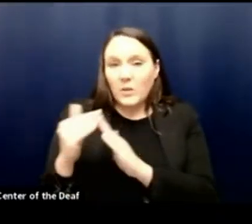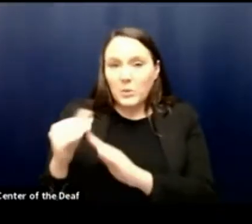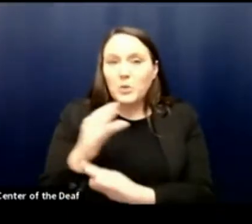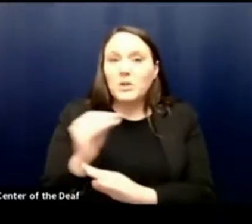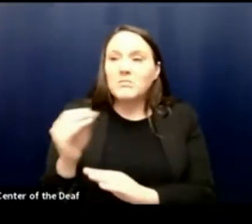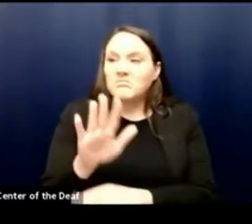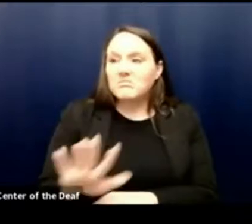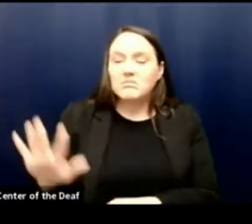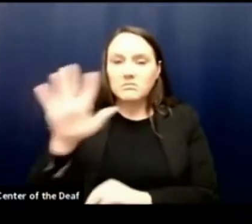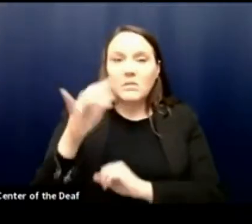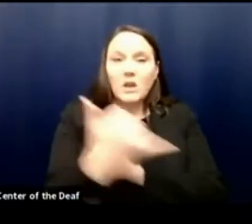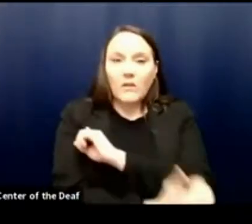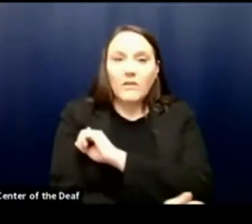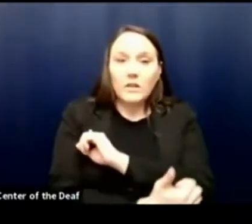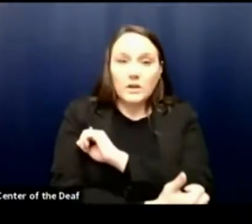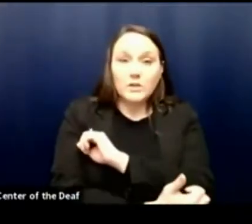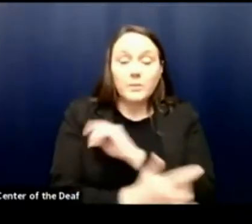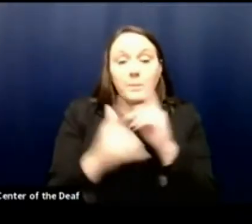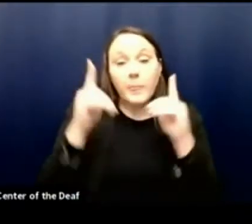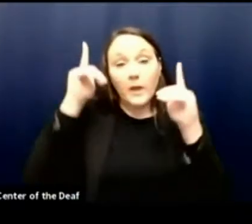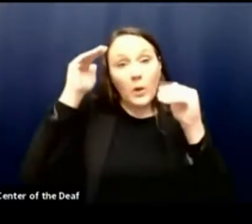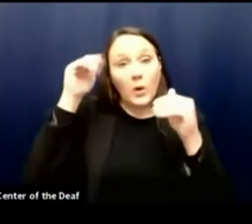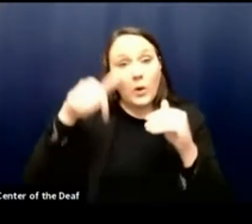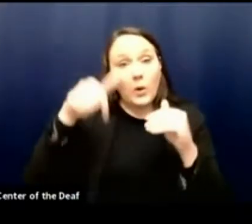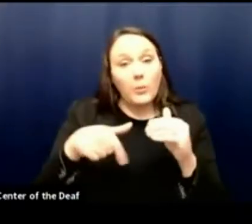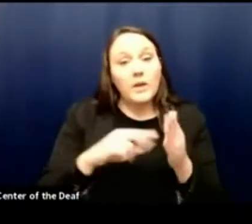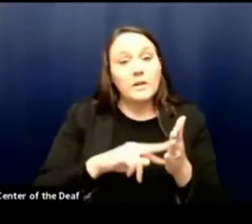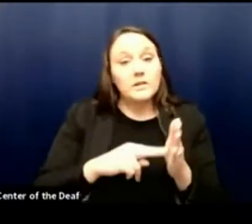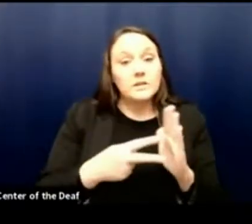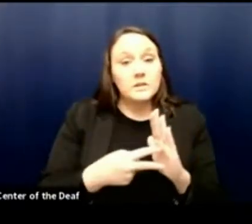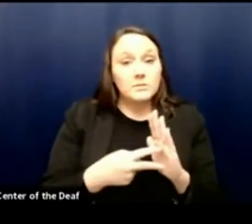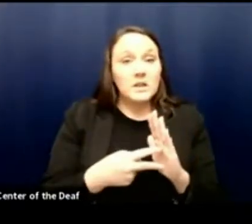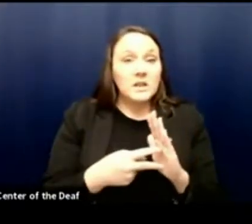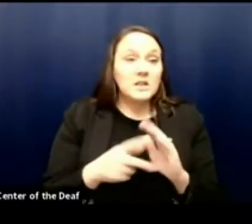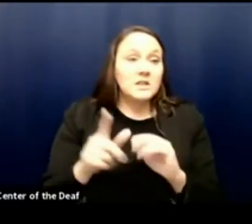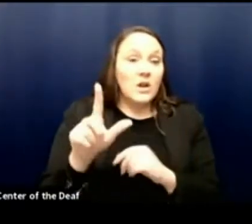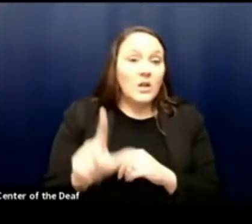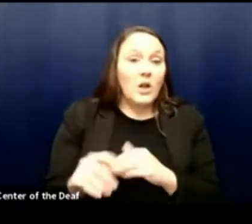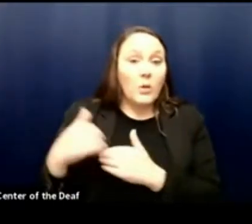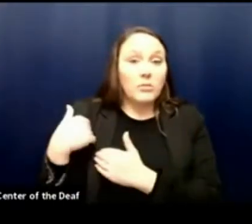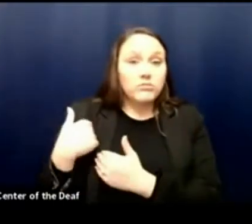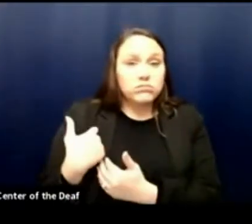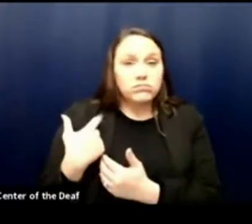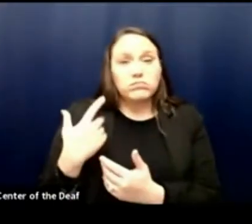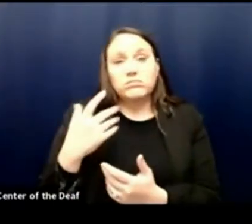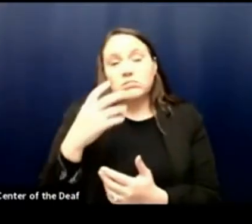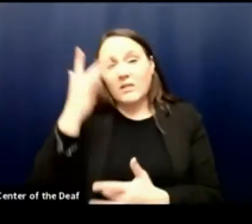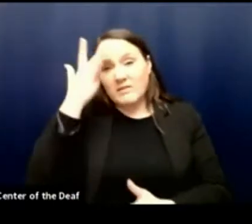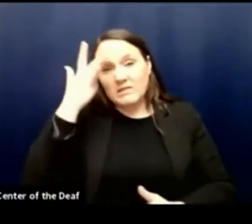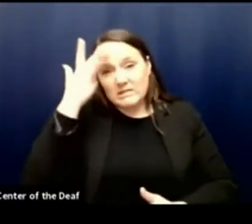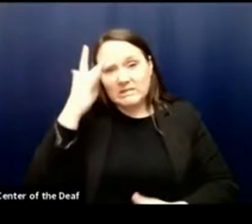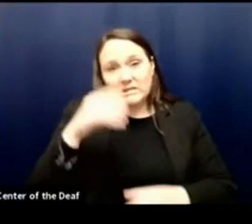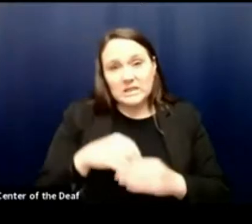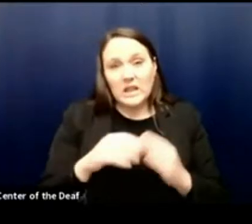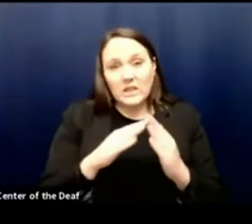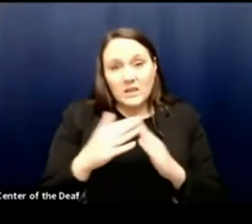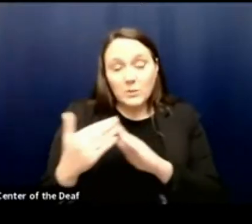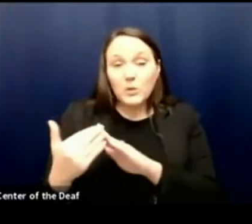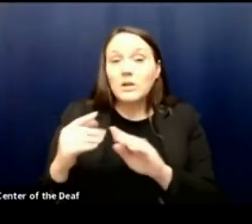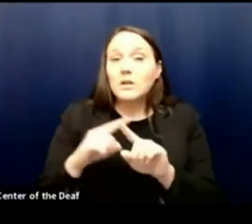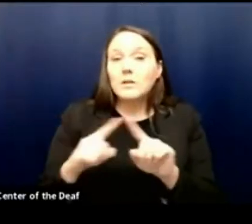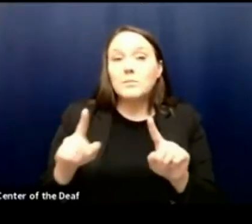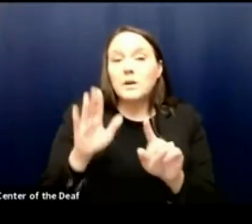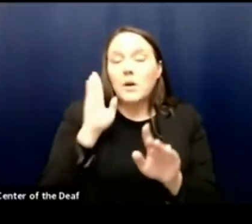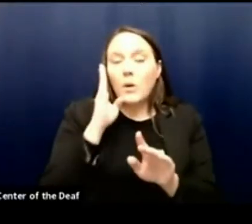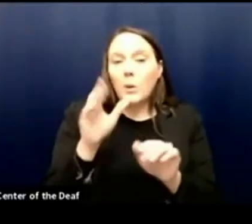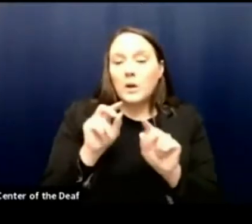are hopeful that this is an indicator of a lower burden of disease in our community, but we will continue to keep a close eye